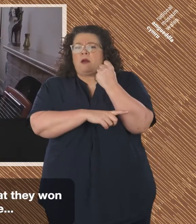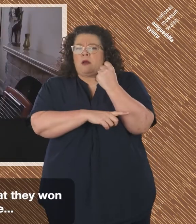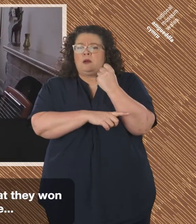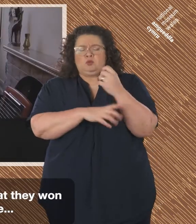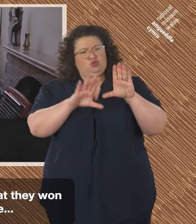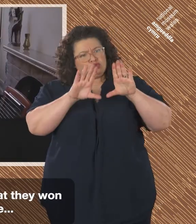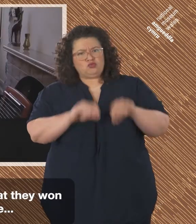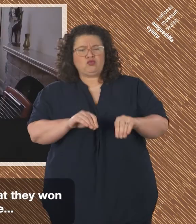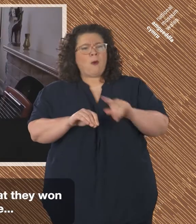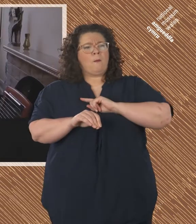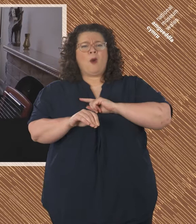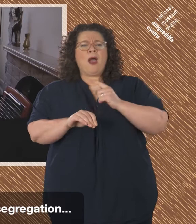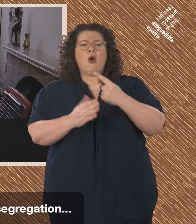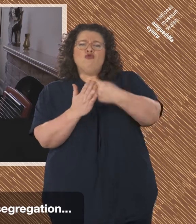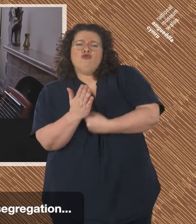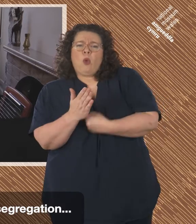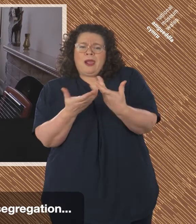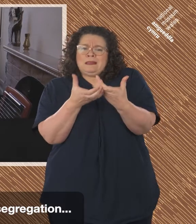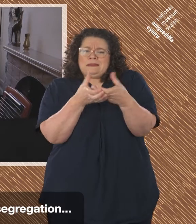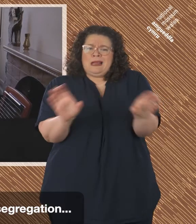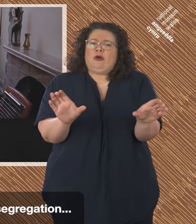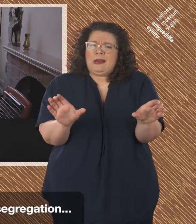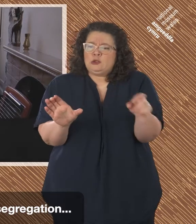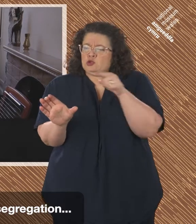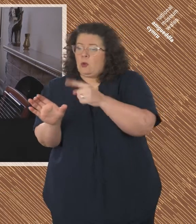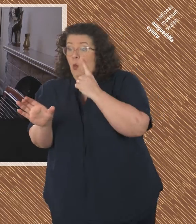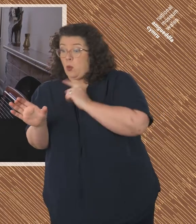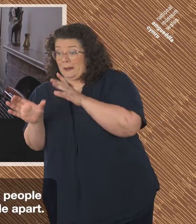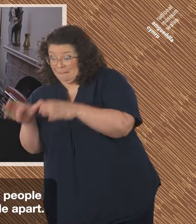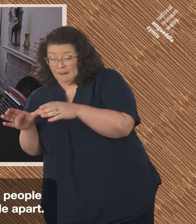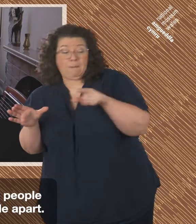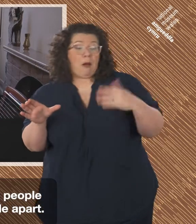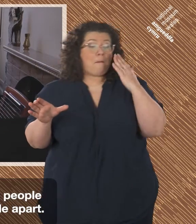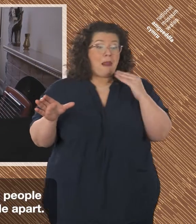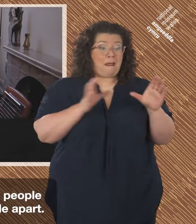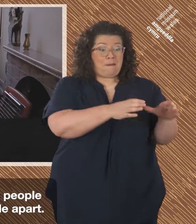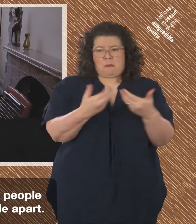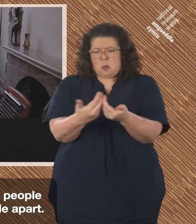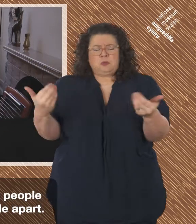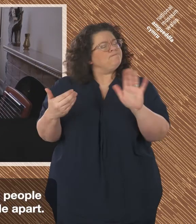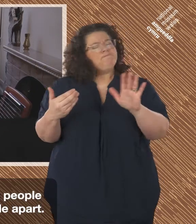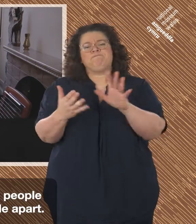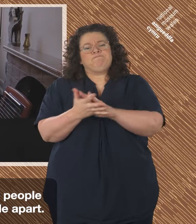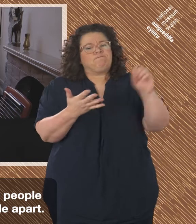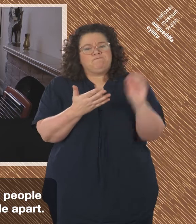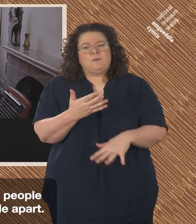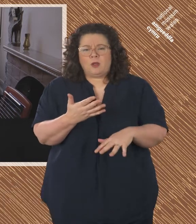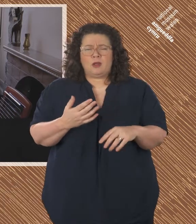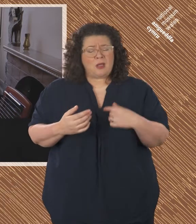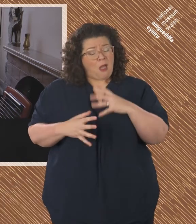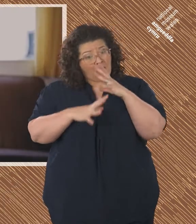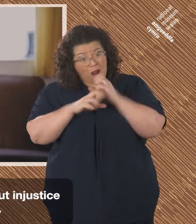glad that they won their battle to stop the rule of segregation, keeping white people and black people apart.